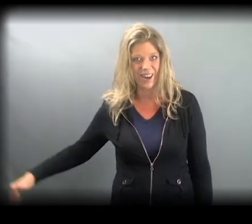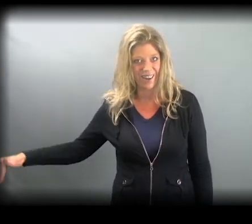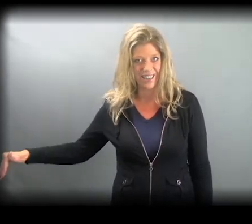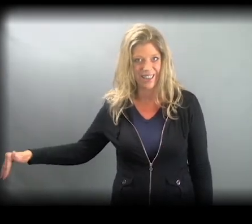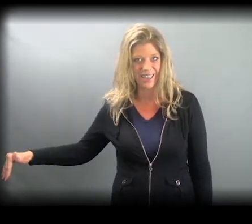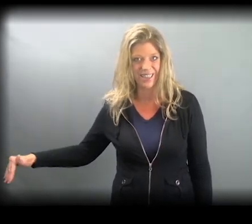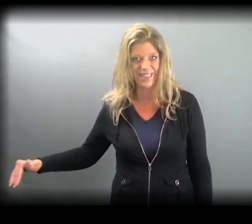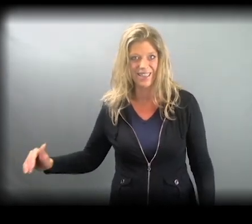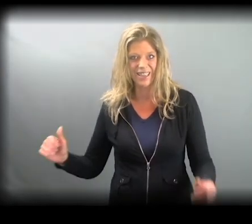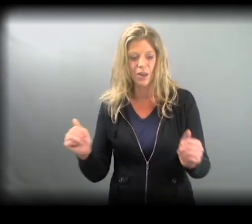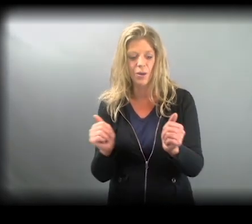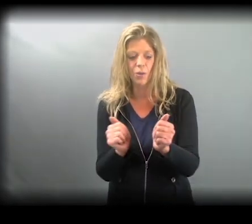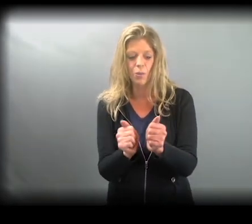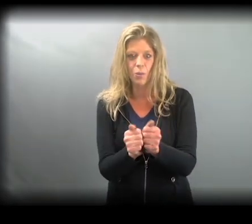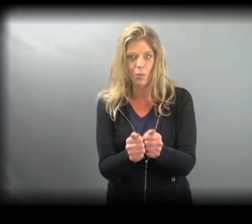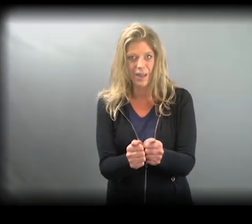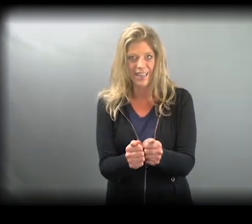along with